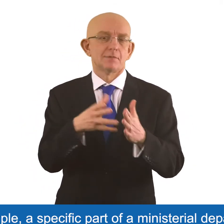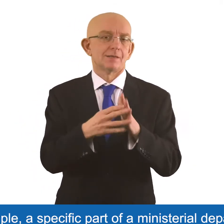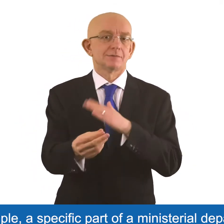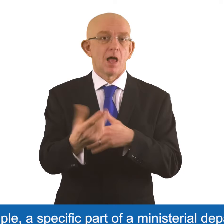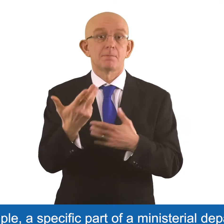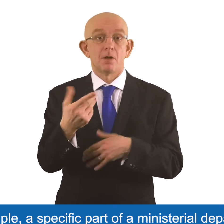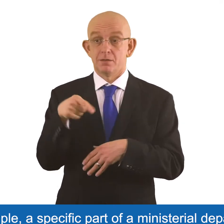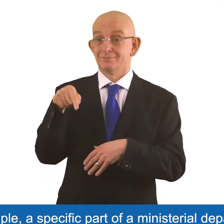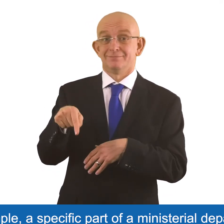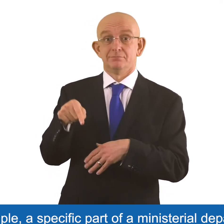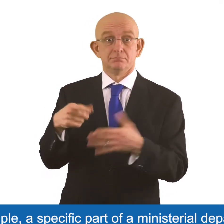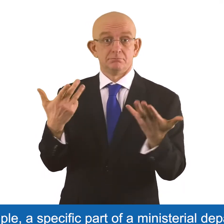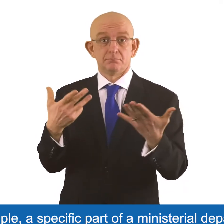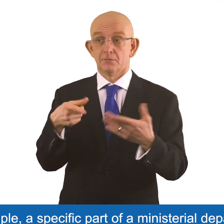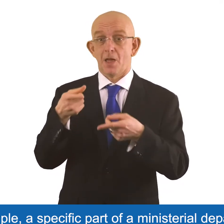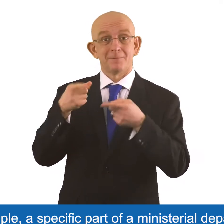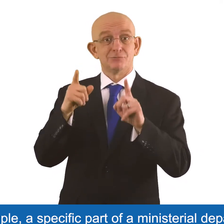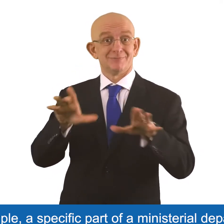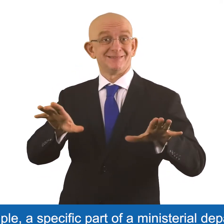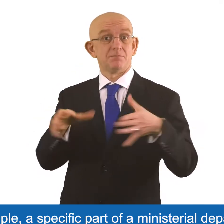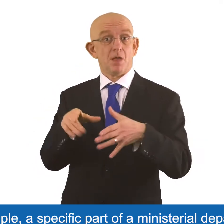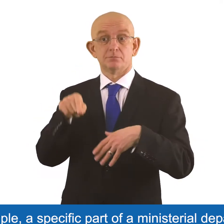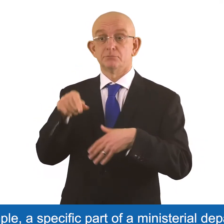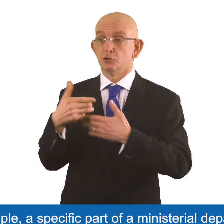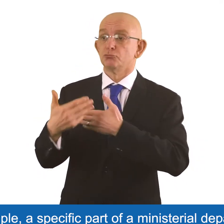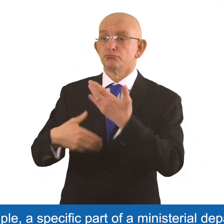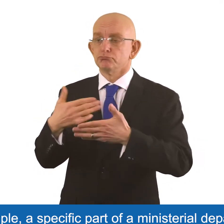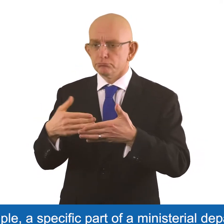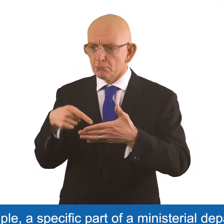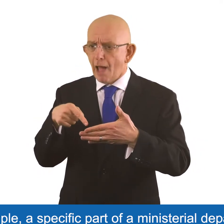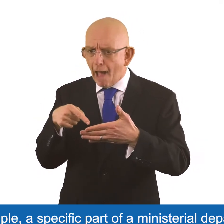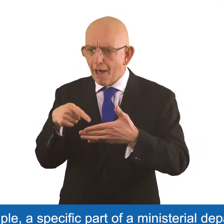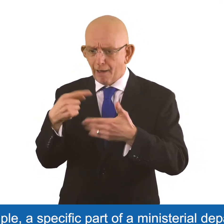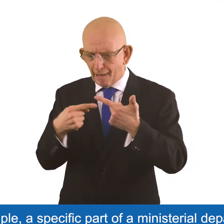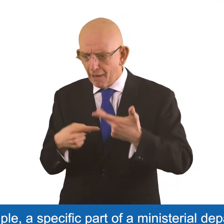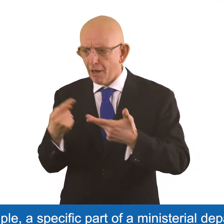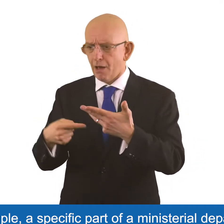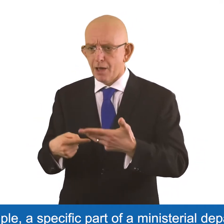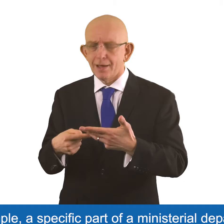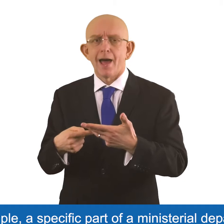for example, a specific part of a ministerial department's portfolio were decoupled from its current